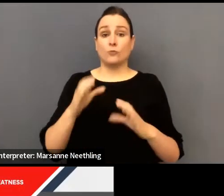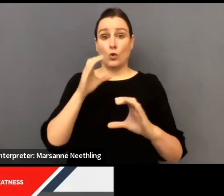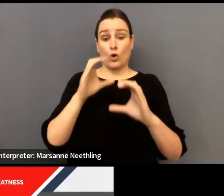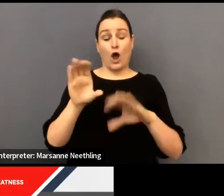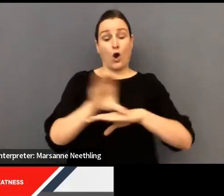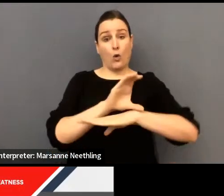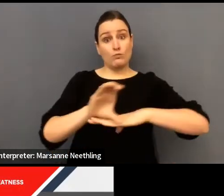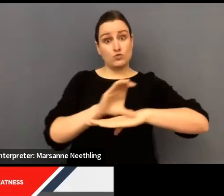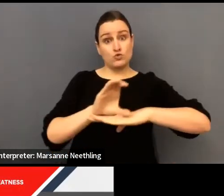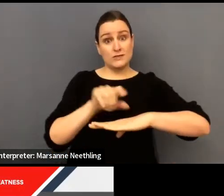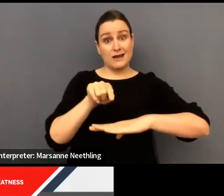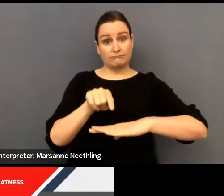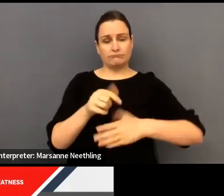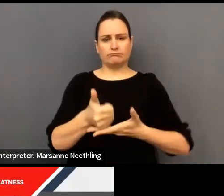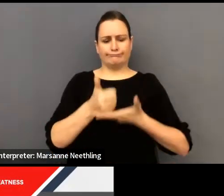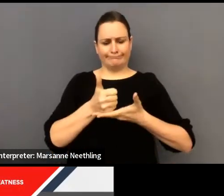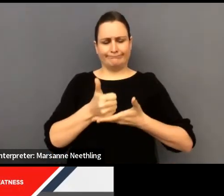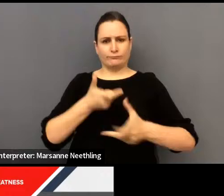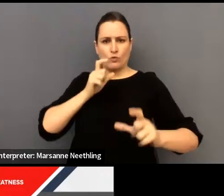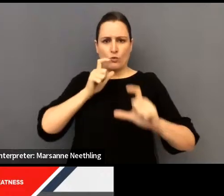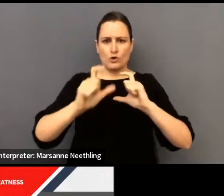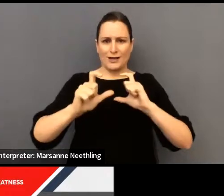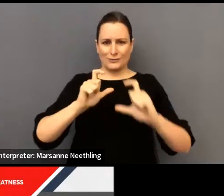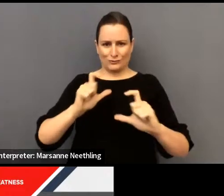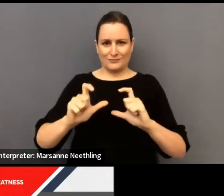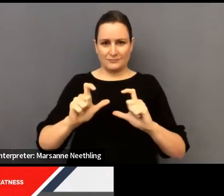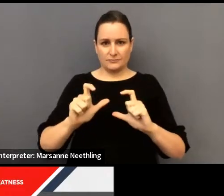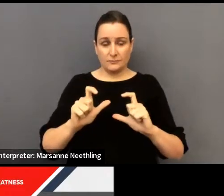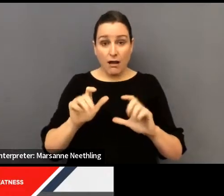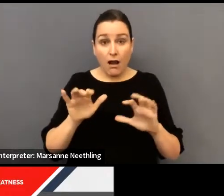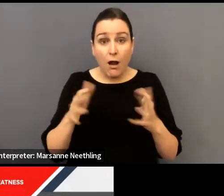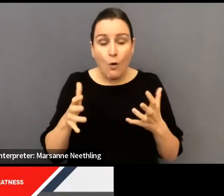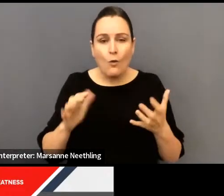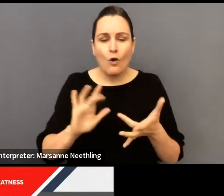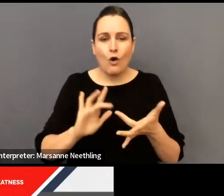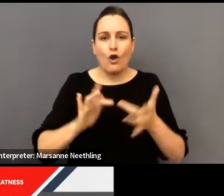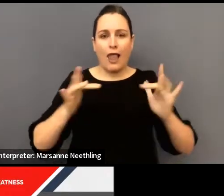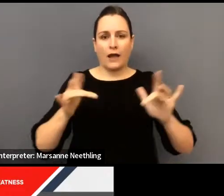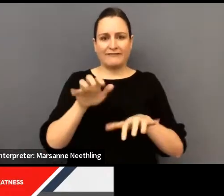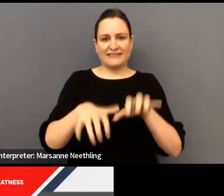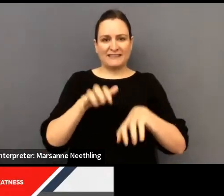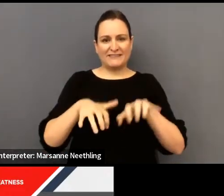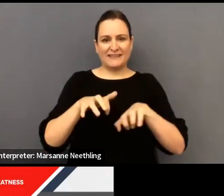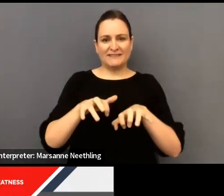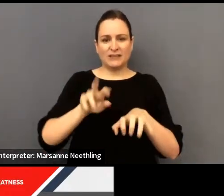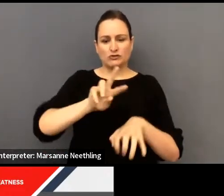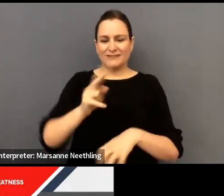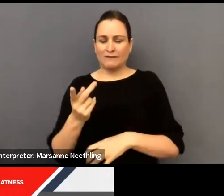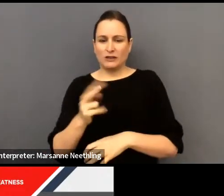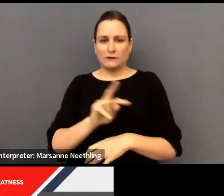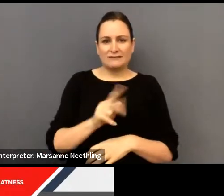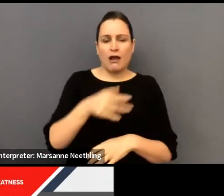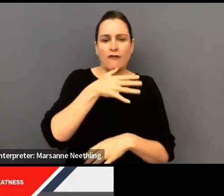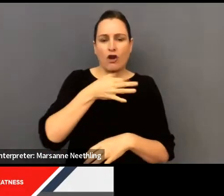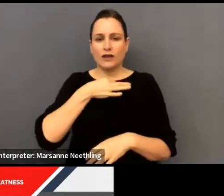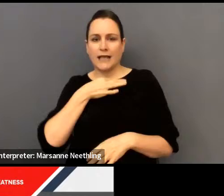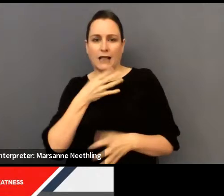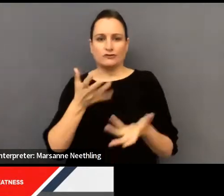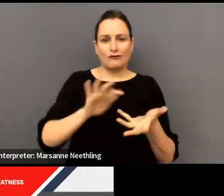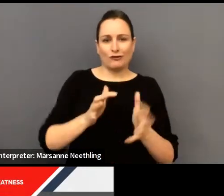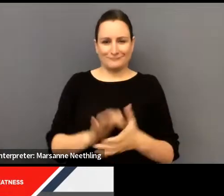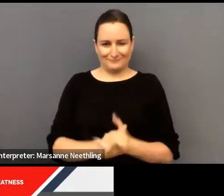code switching online. It's now my pleasure to give